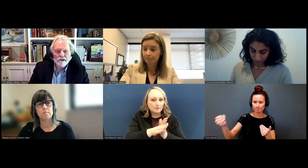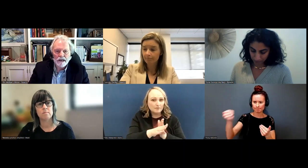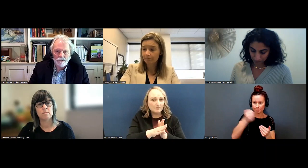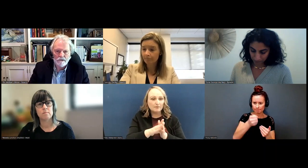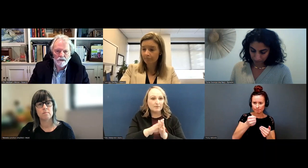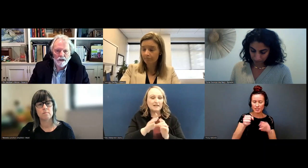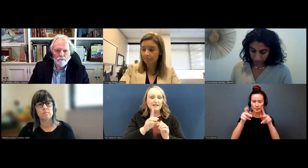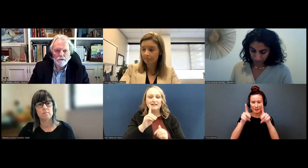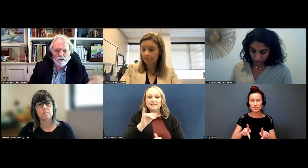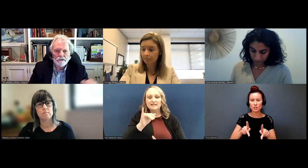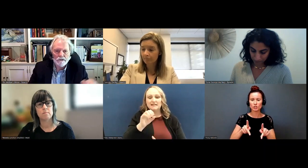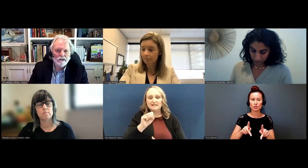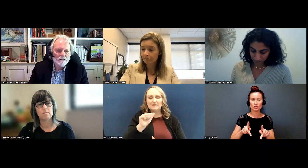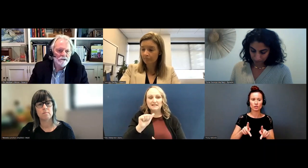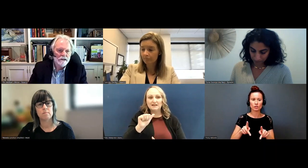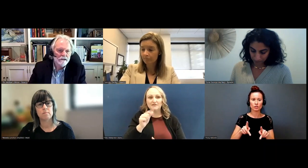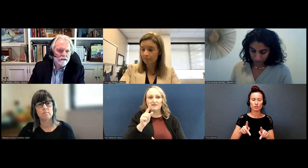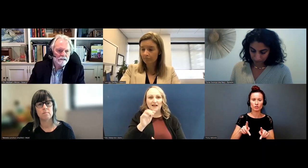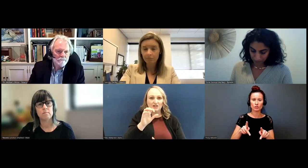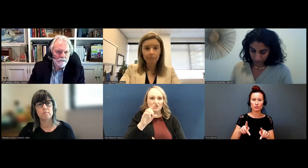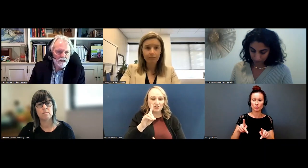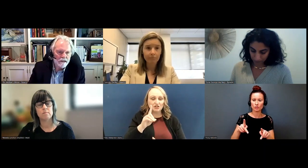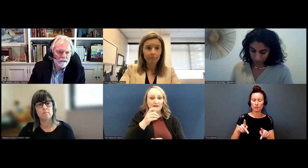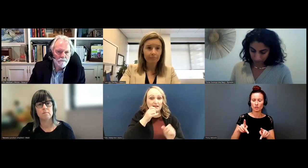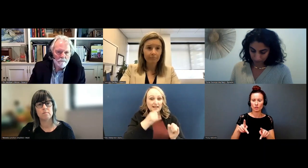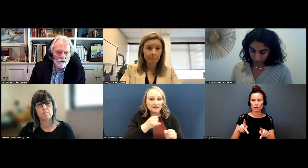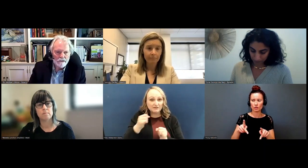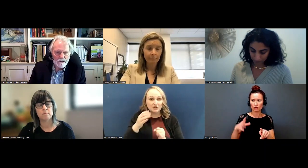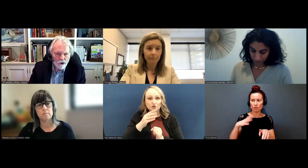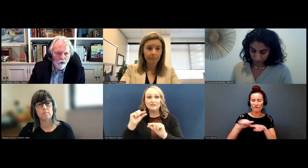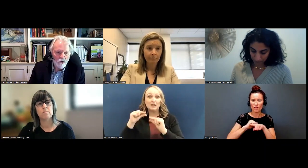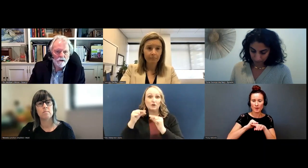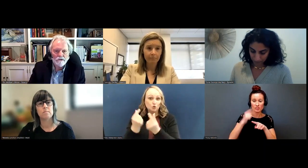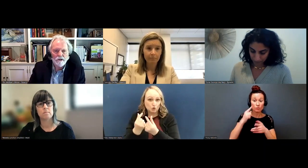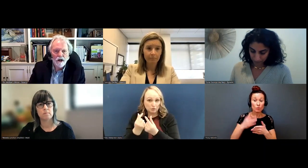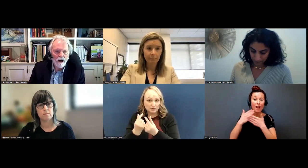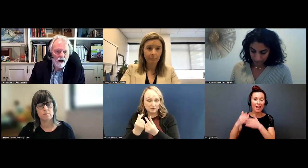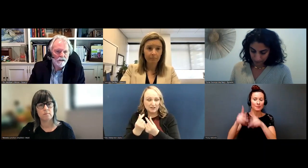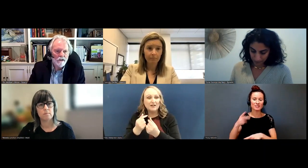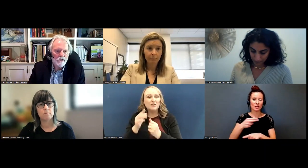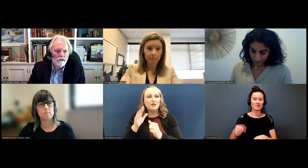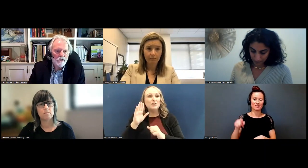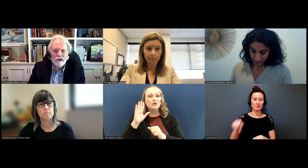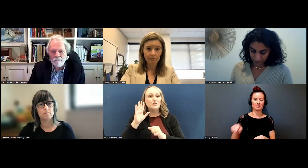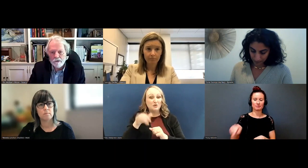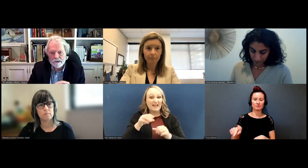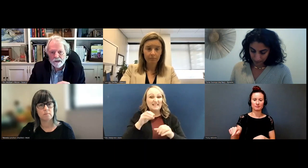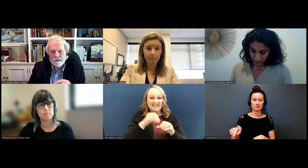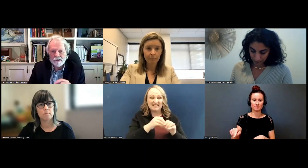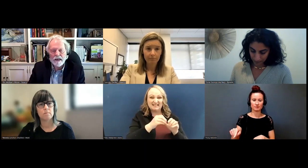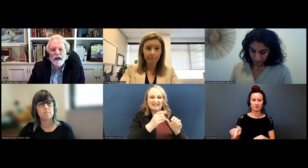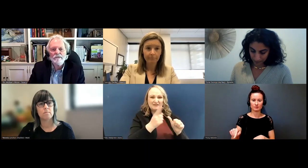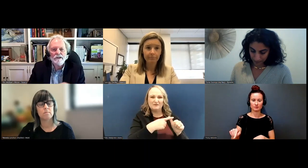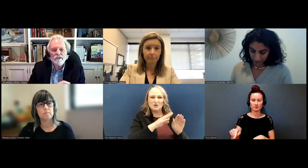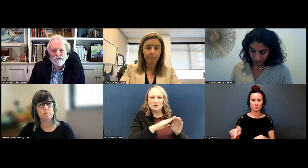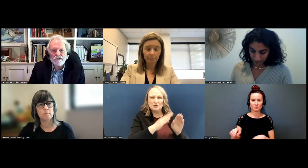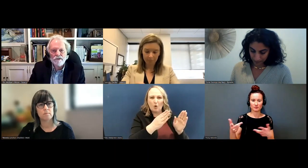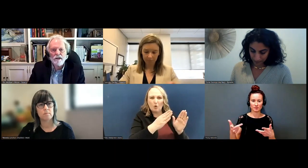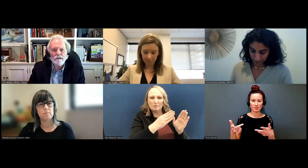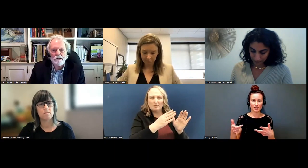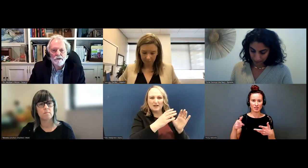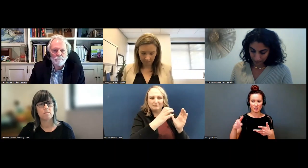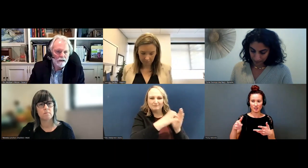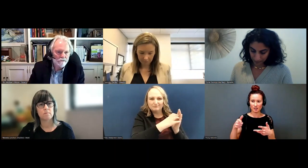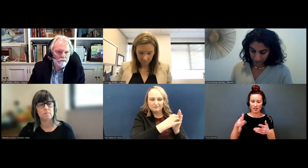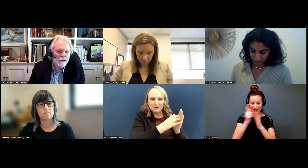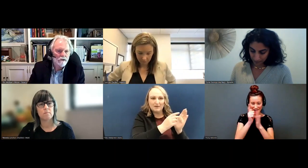the preamble, but what they're trying to do here is embedded in the core of the law to say, well, when the cabinet is deciding